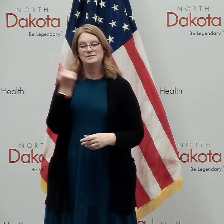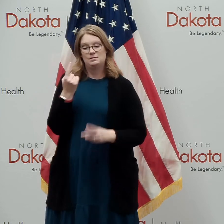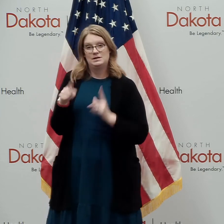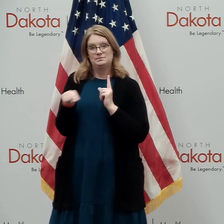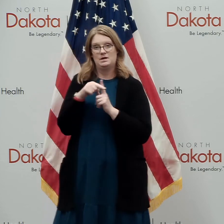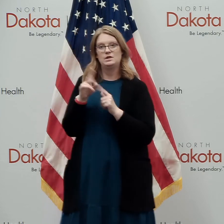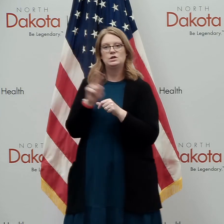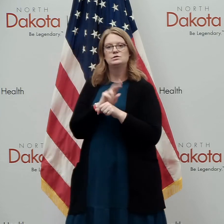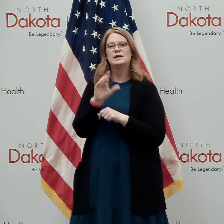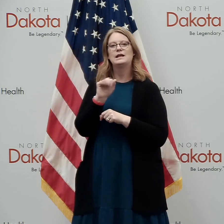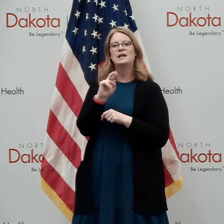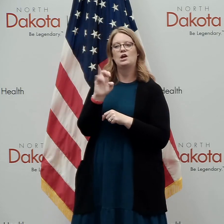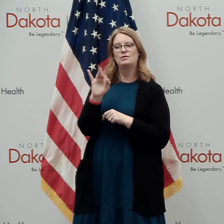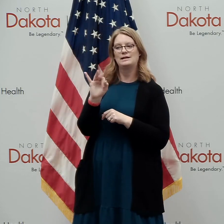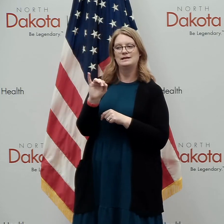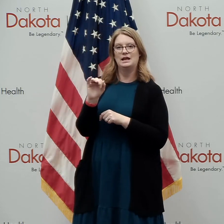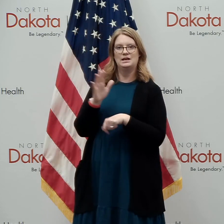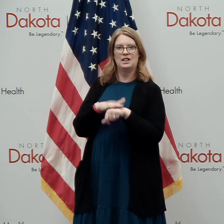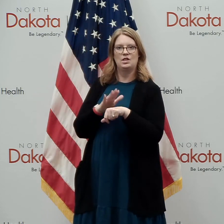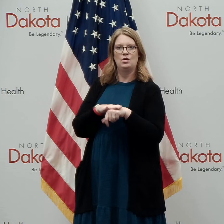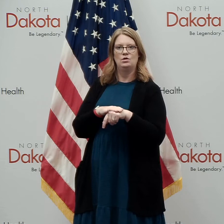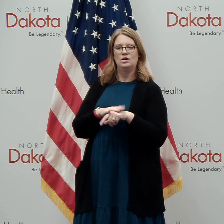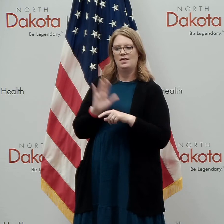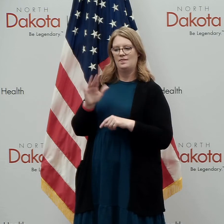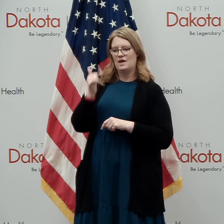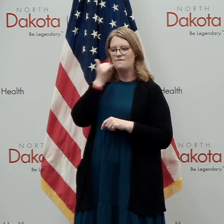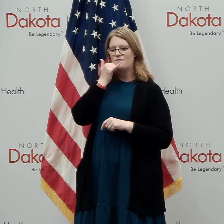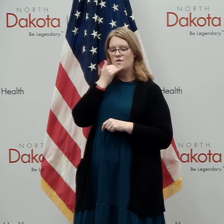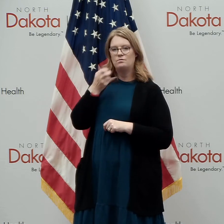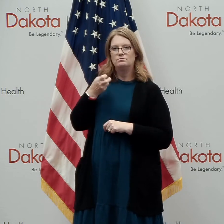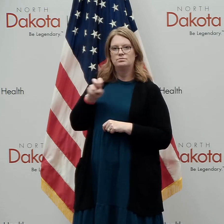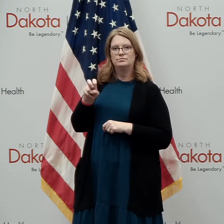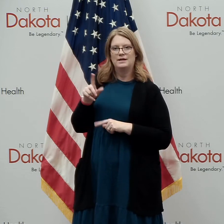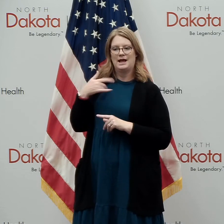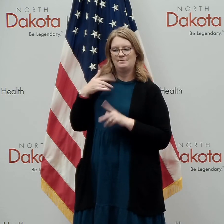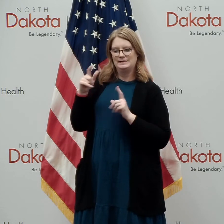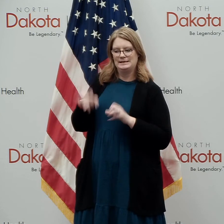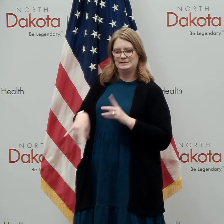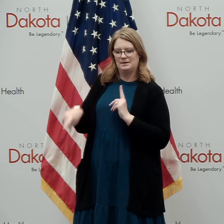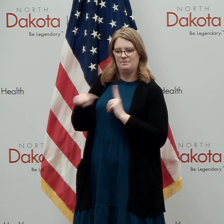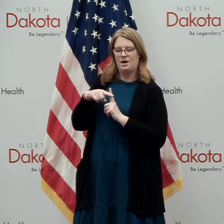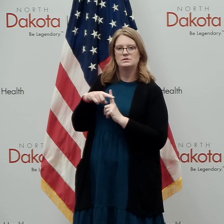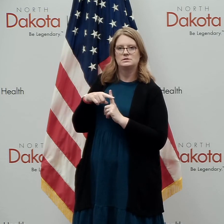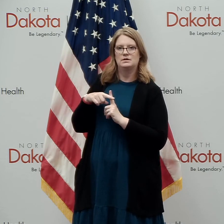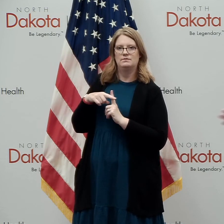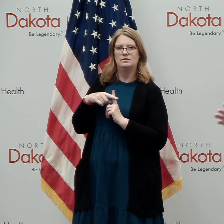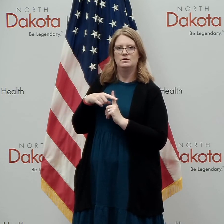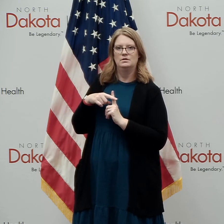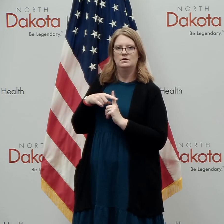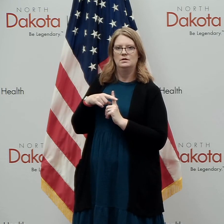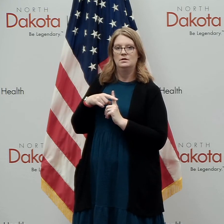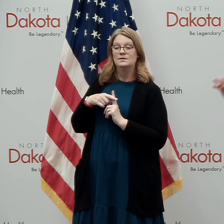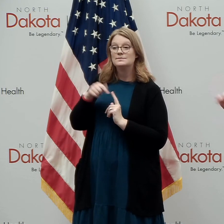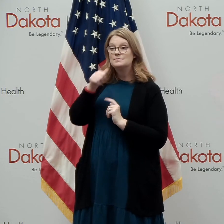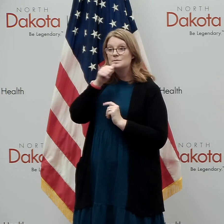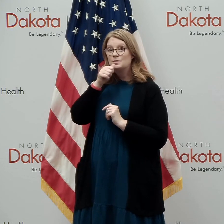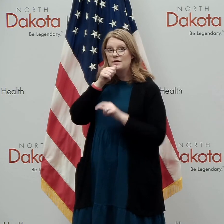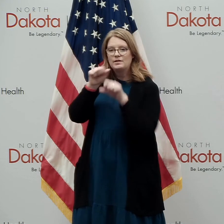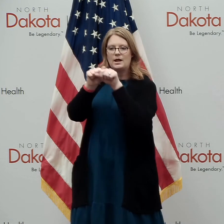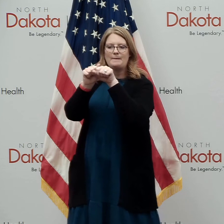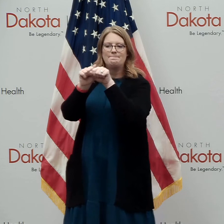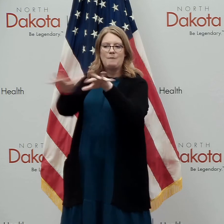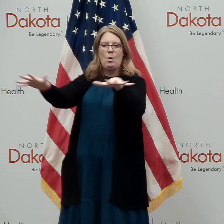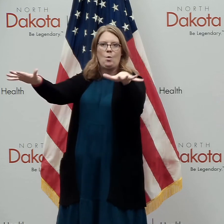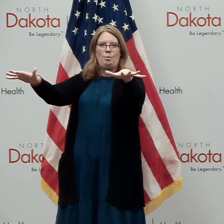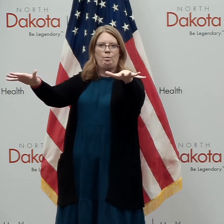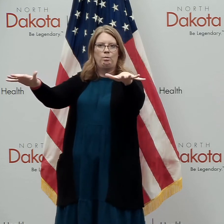alert, if they choose to, they can switch their phone to say, I've tested for positive. It automatically and anonymously notifies any